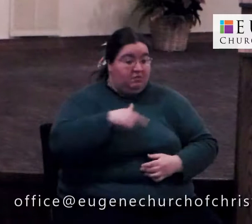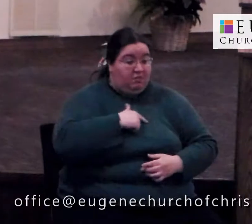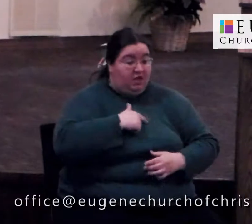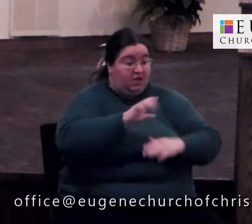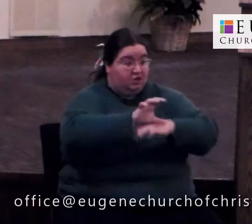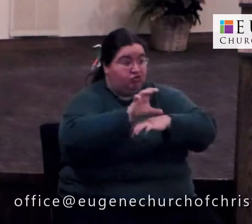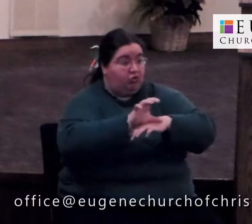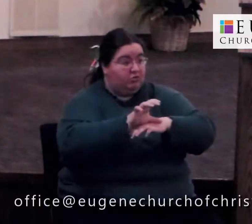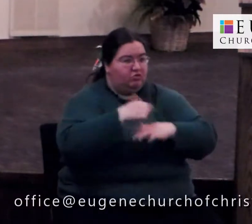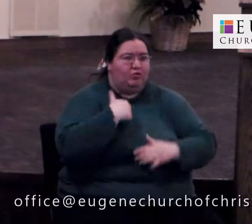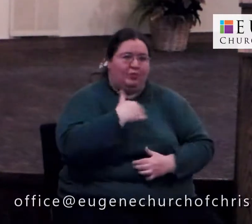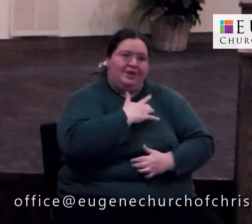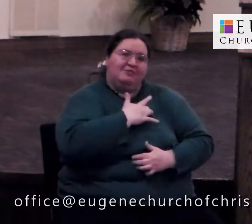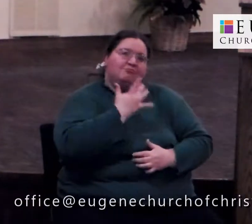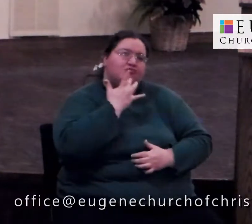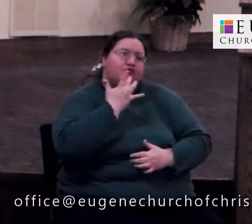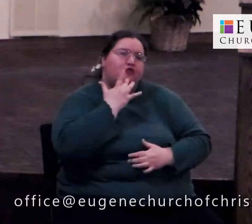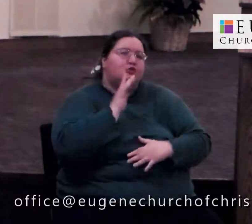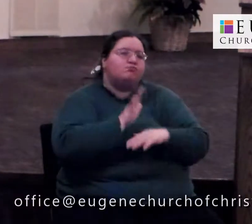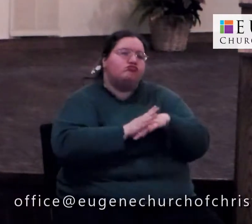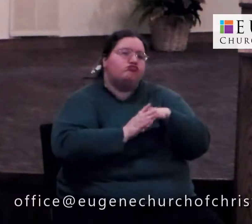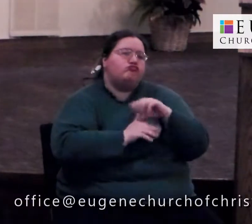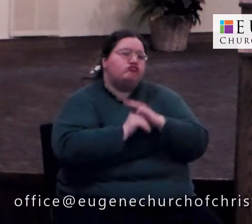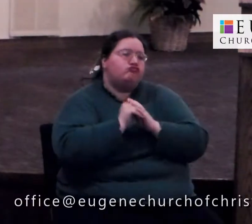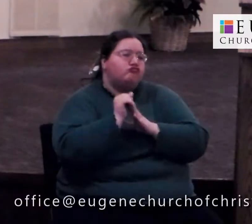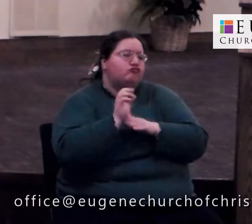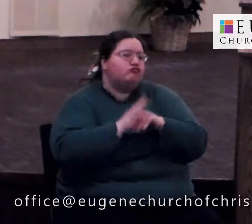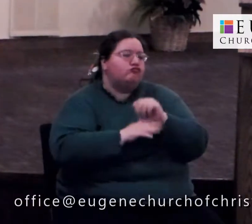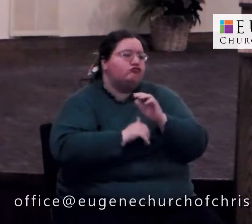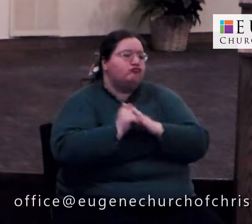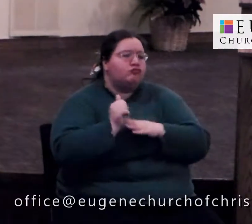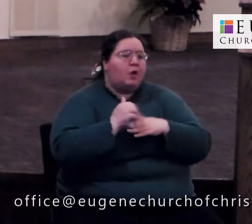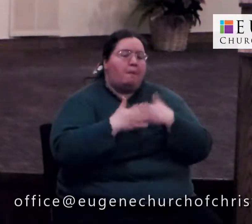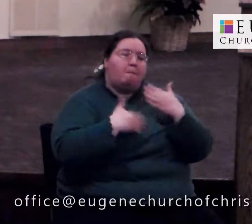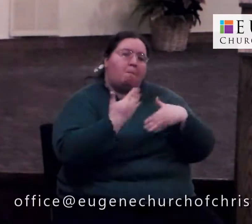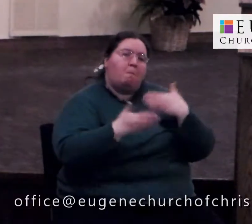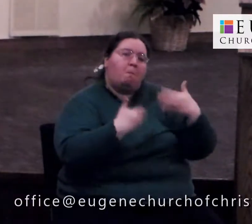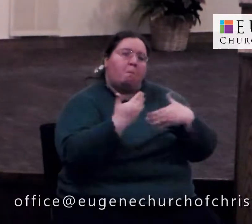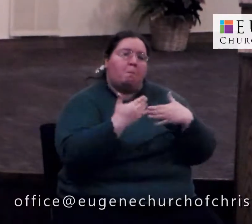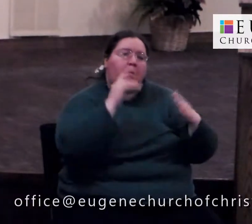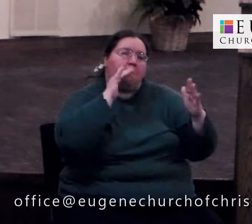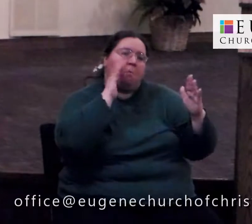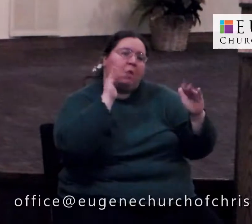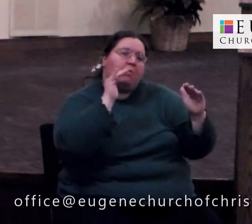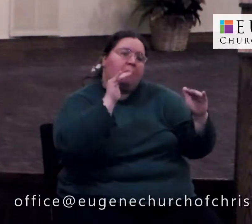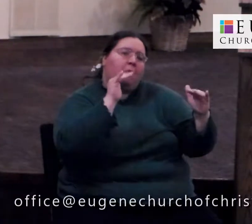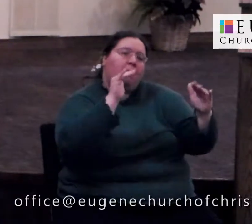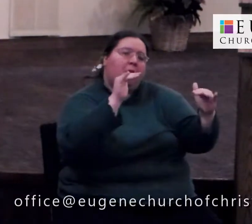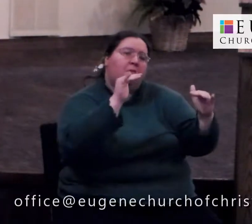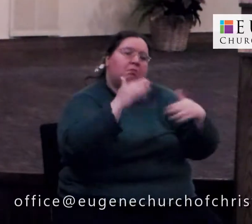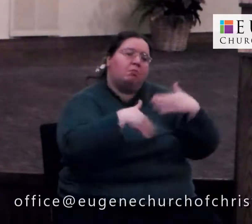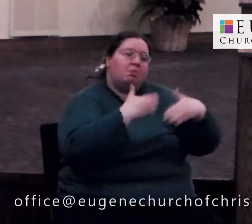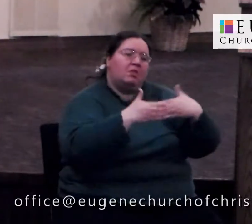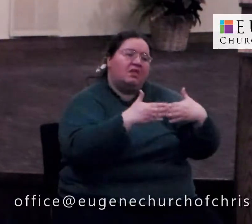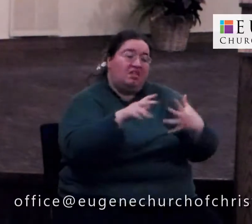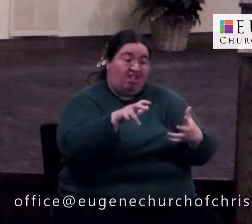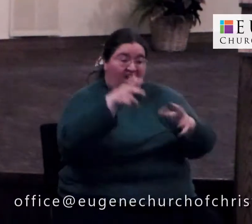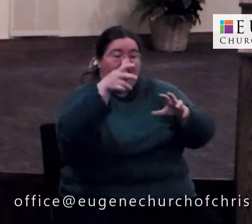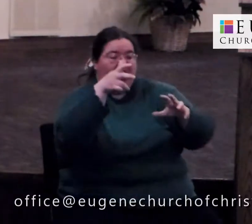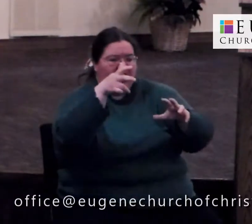like for things to be as they are expected. And when it's not that way, we don't always know what to do.